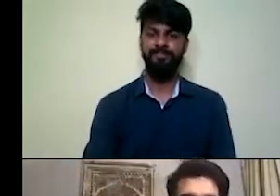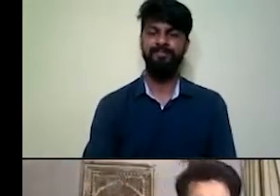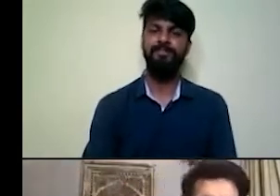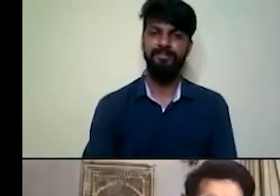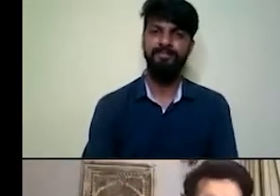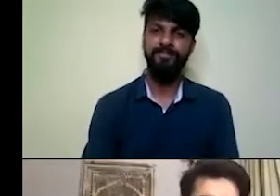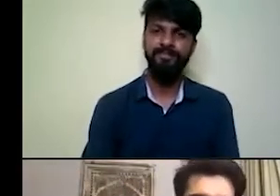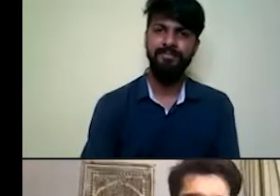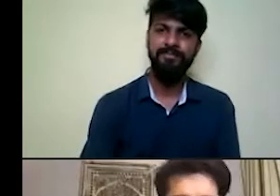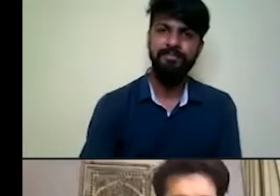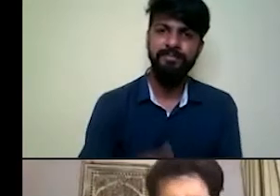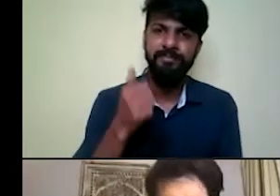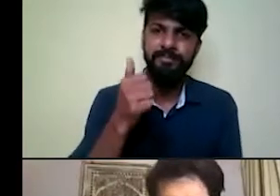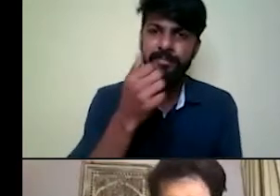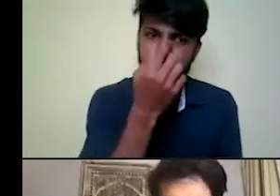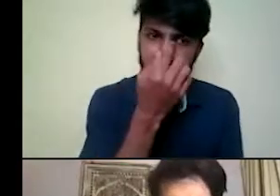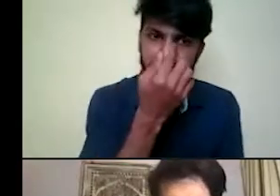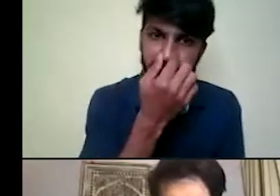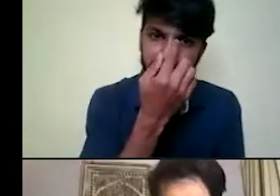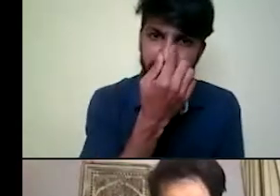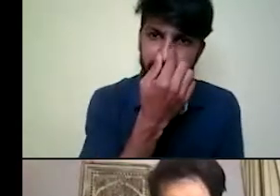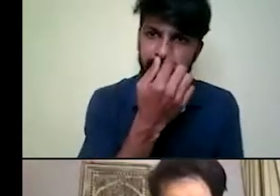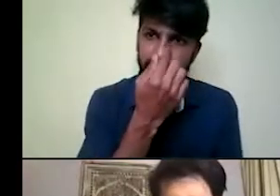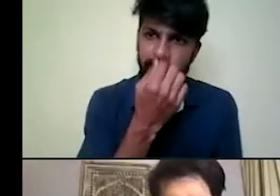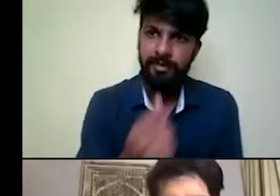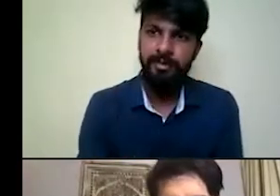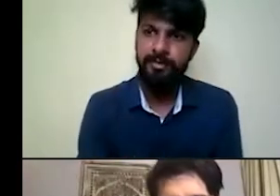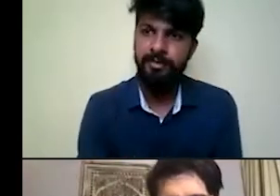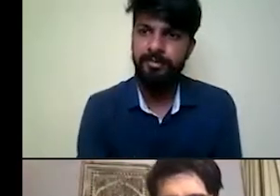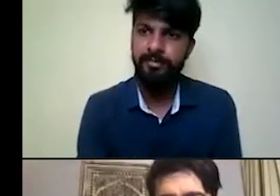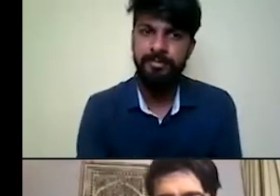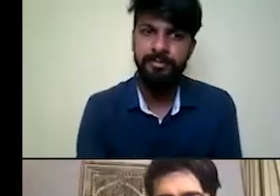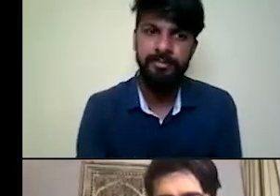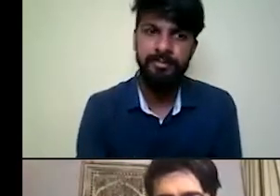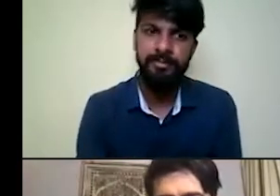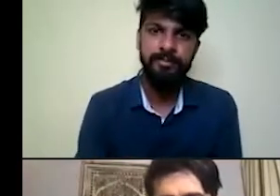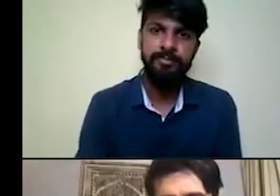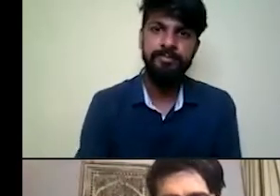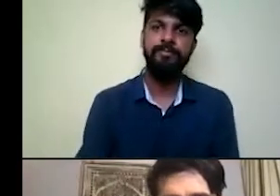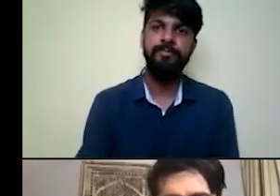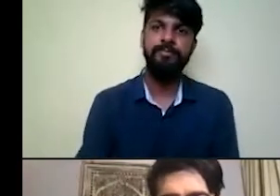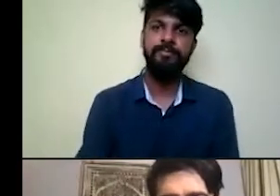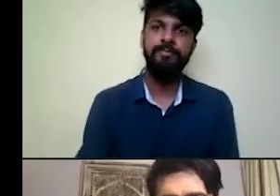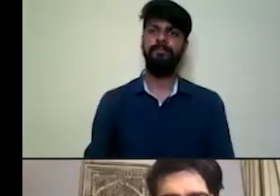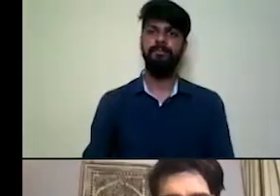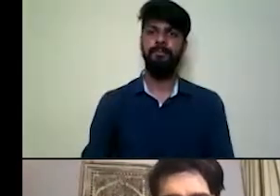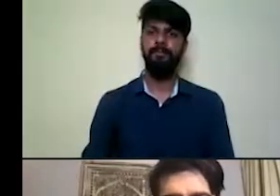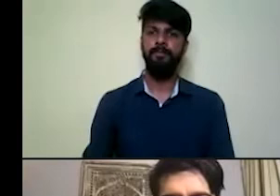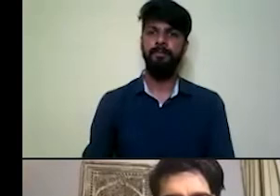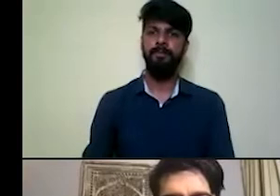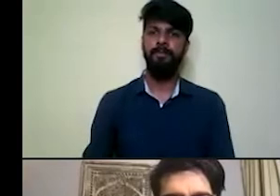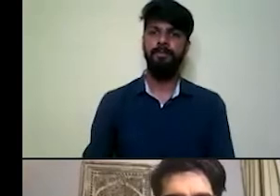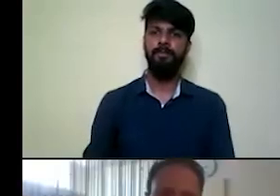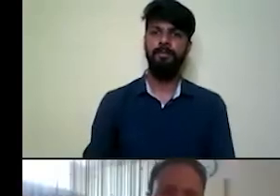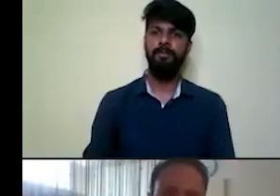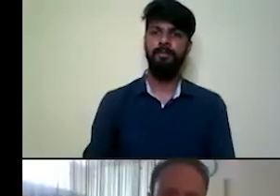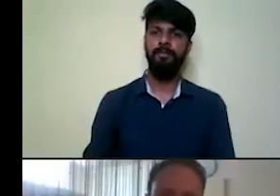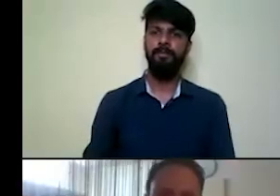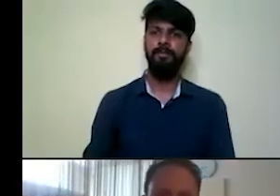YouTube. So because right now we're trying to, start you off with communication sentences. So